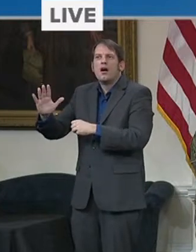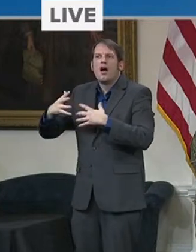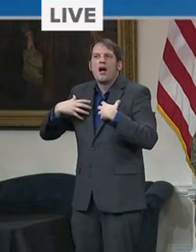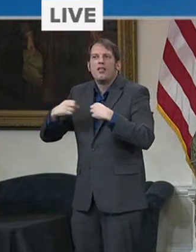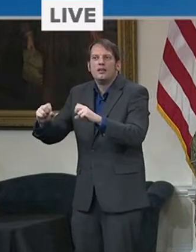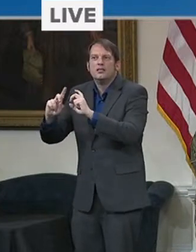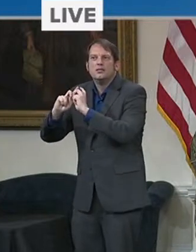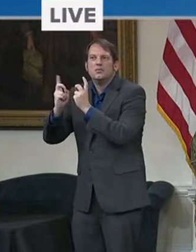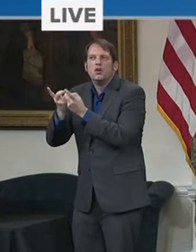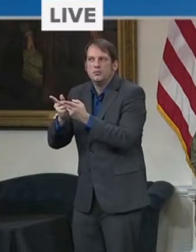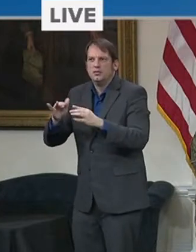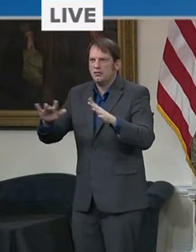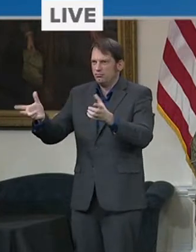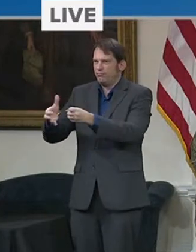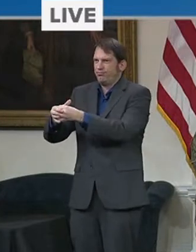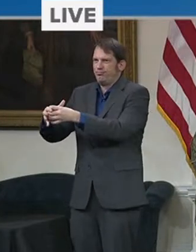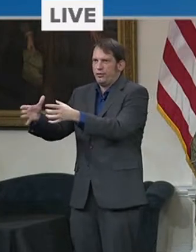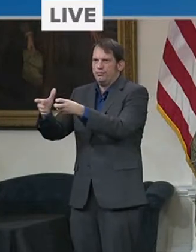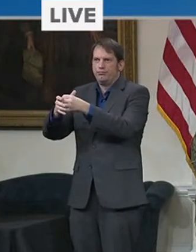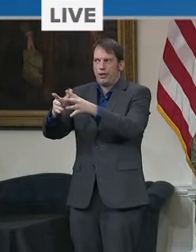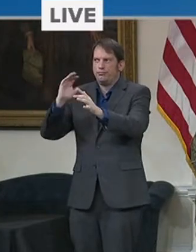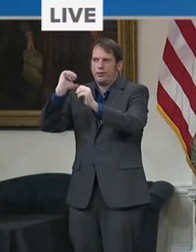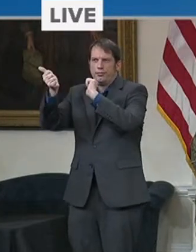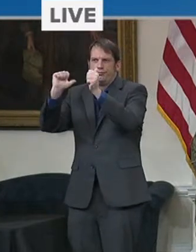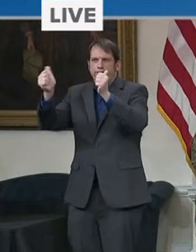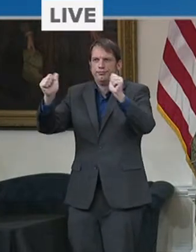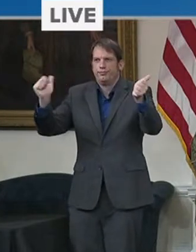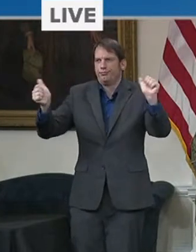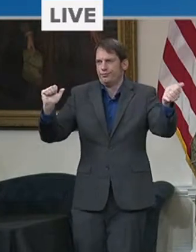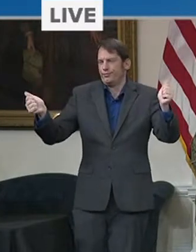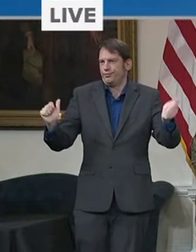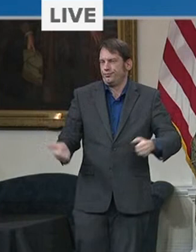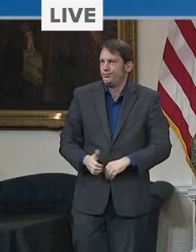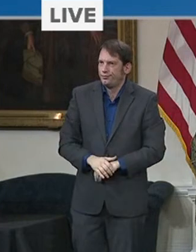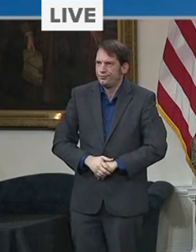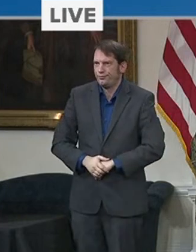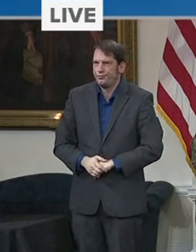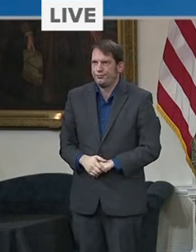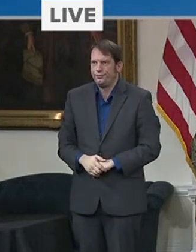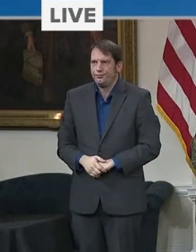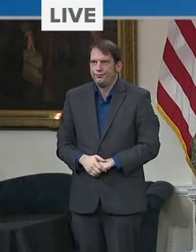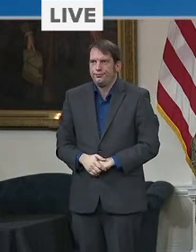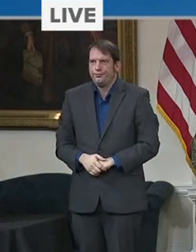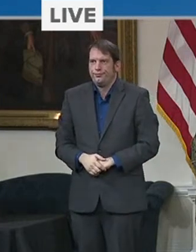continue to expand as the supply increases. You can go to